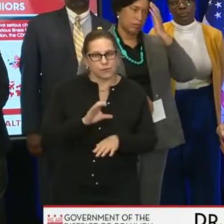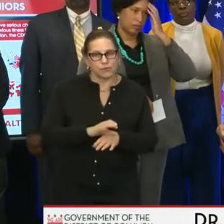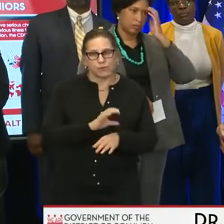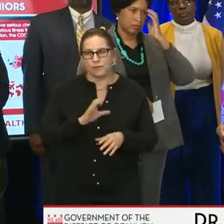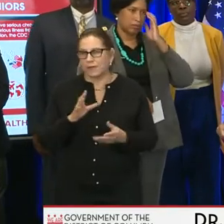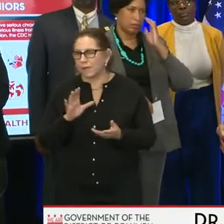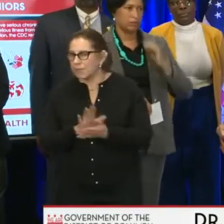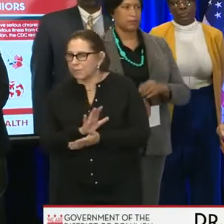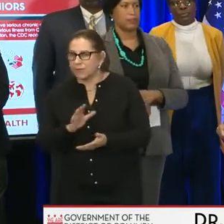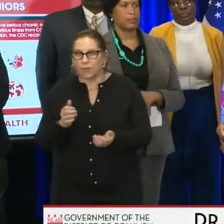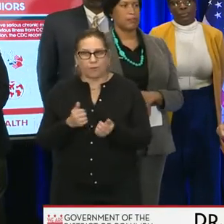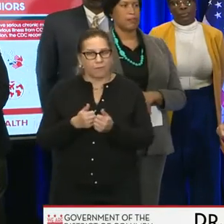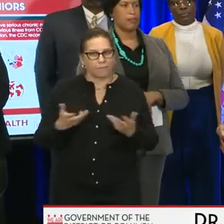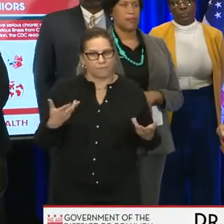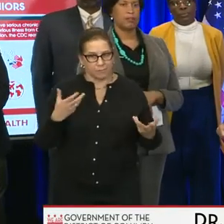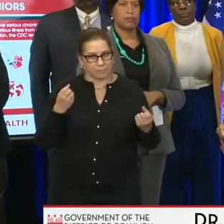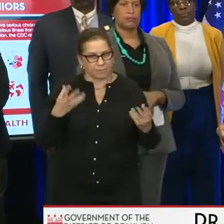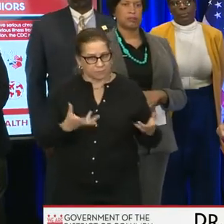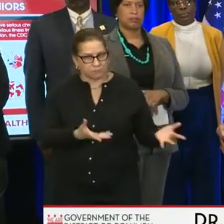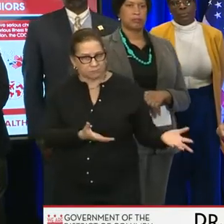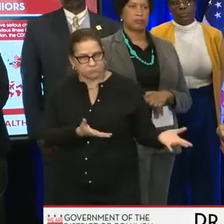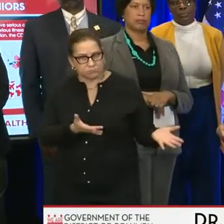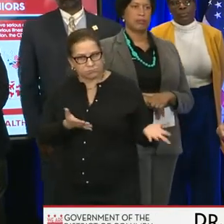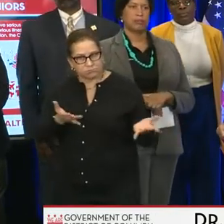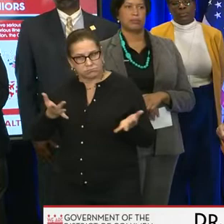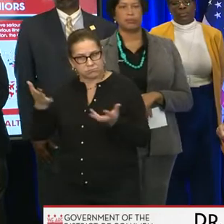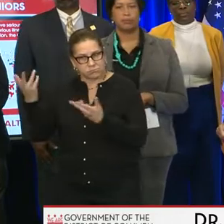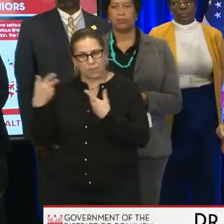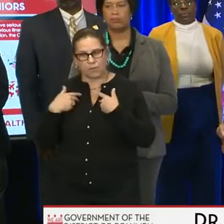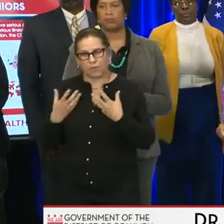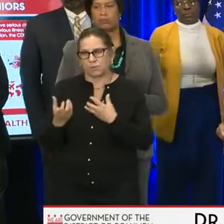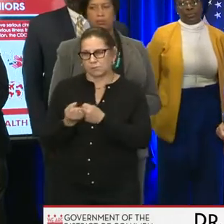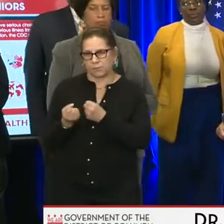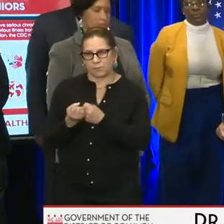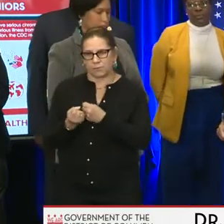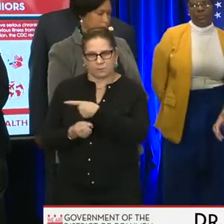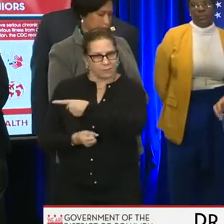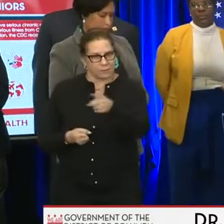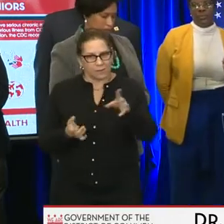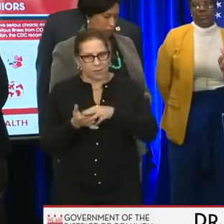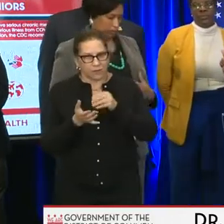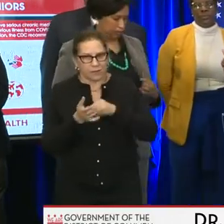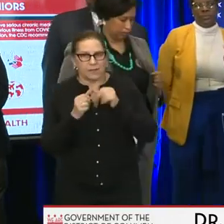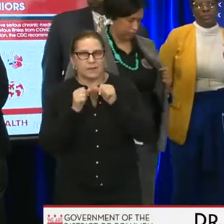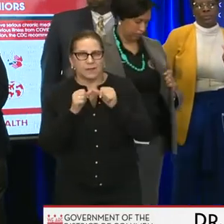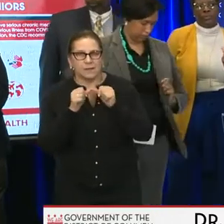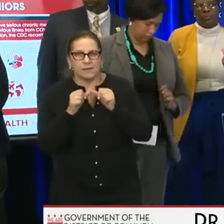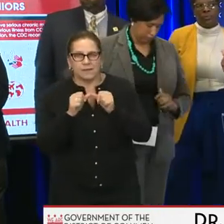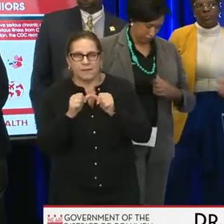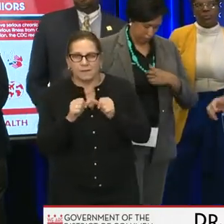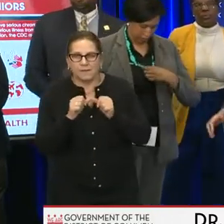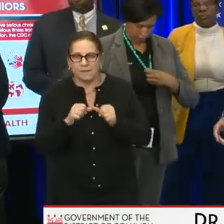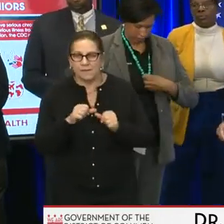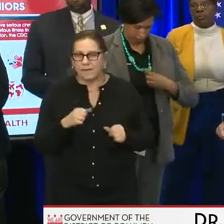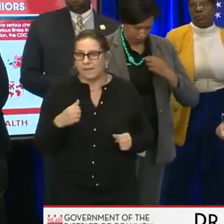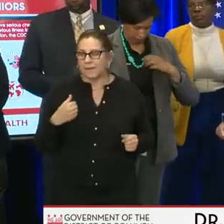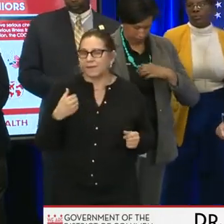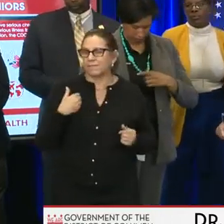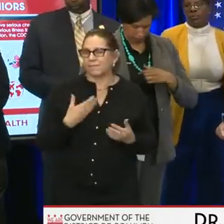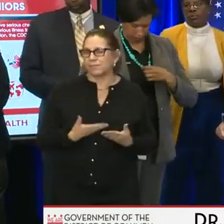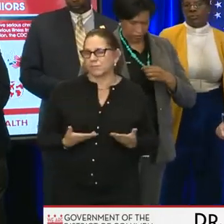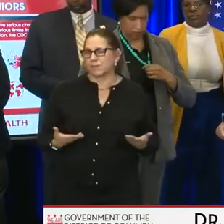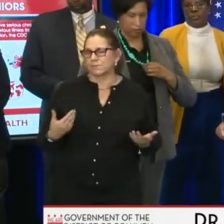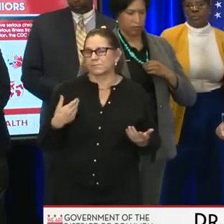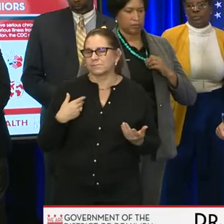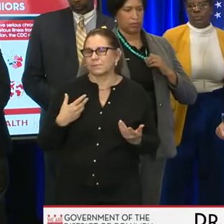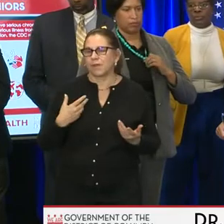time period to support learning. And so with those materials that they left with today, coupled with what will be posted online and